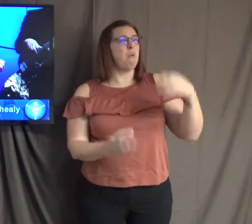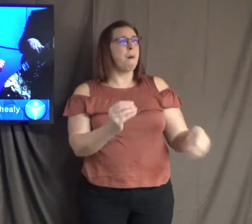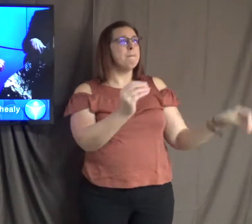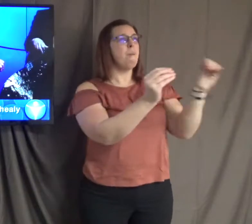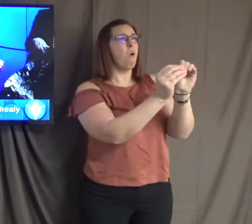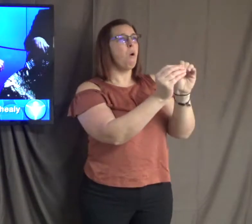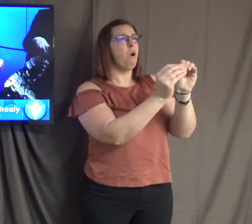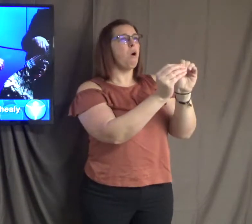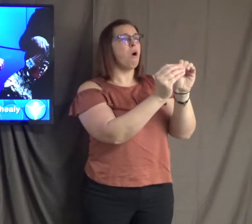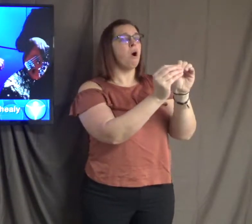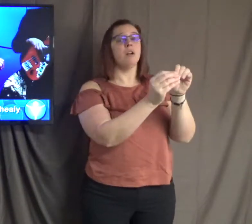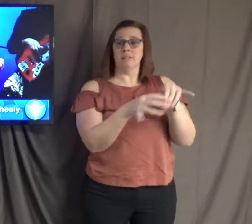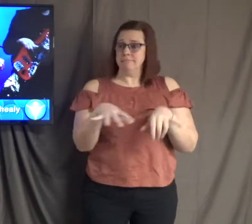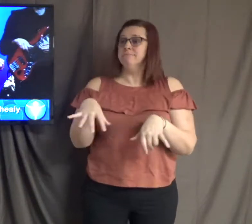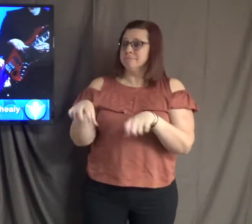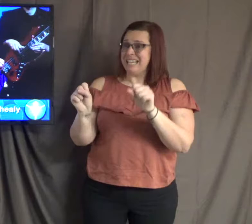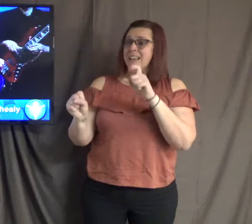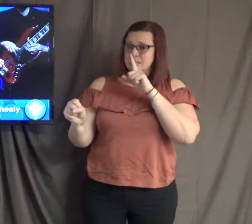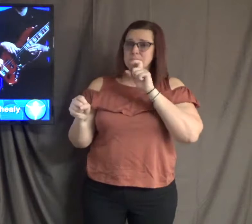are.